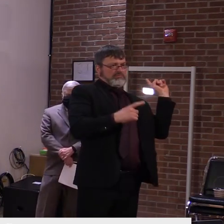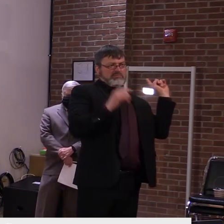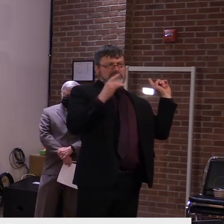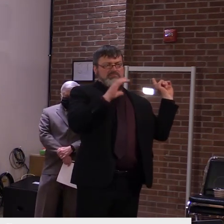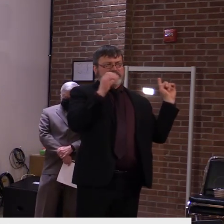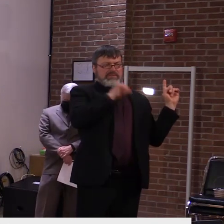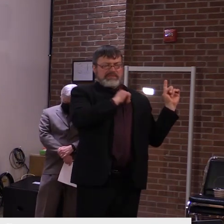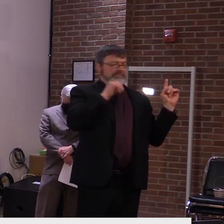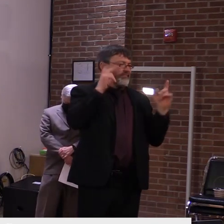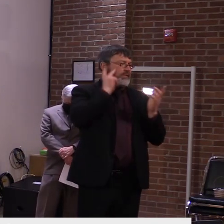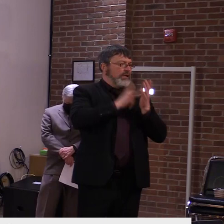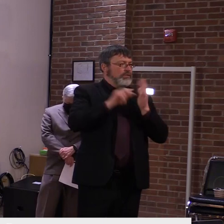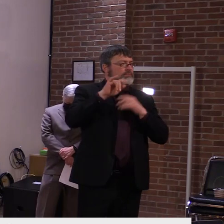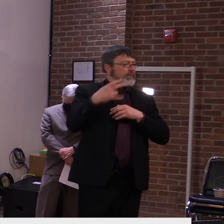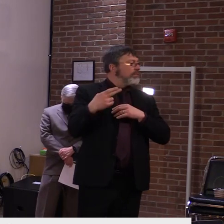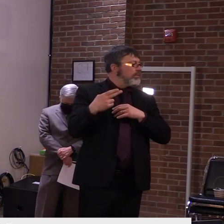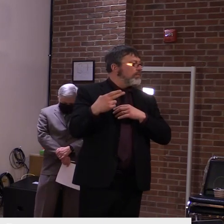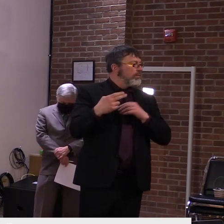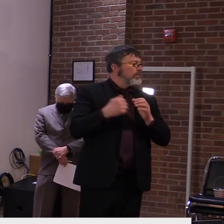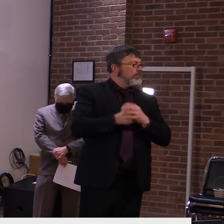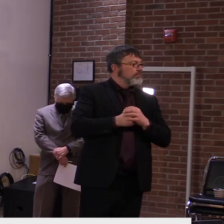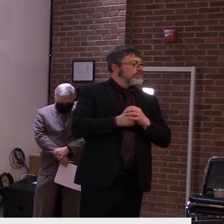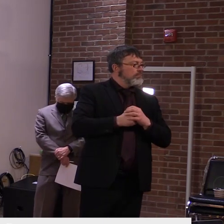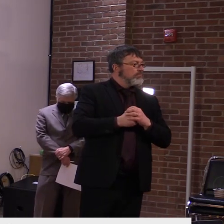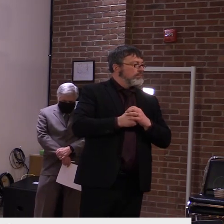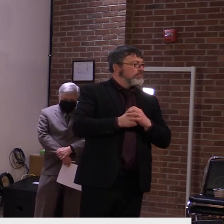Guy Page, Chronicle of the Vermont State House.